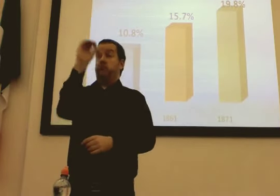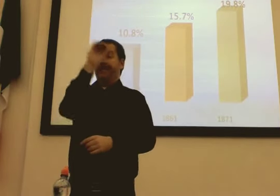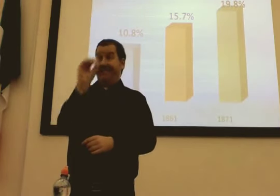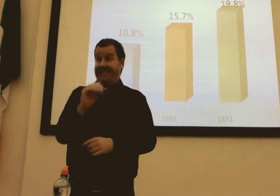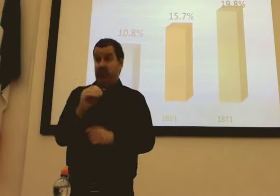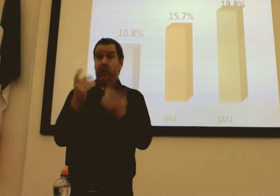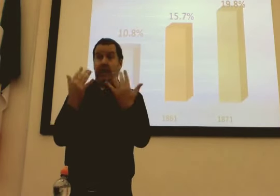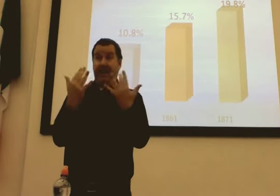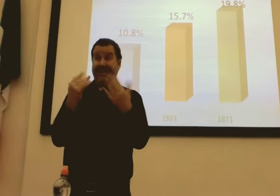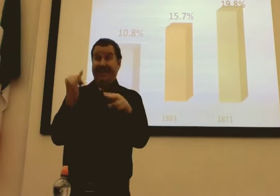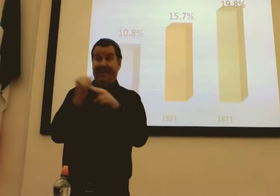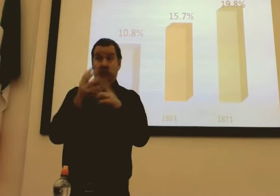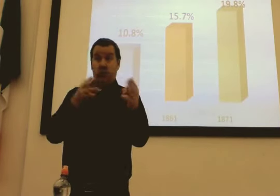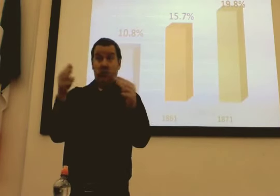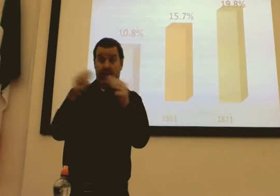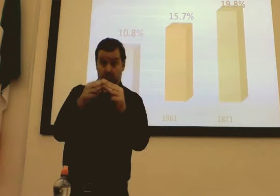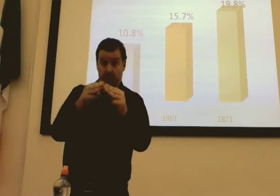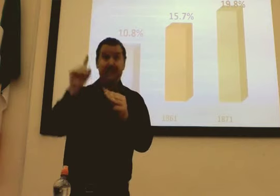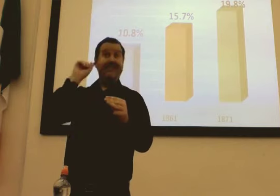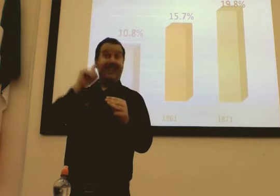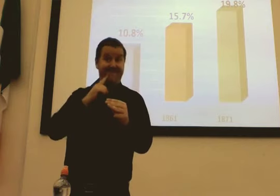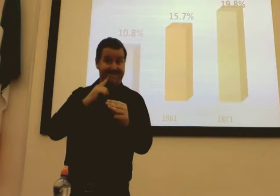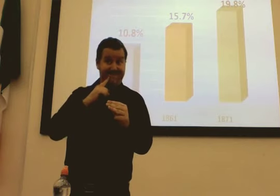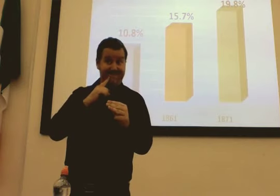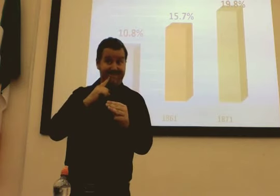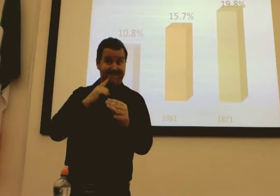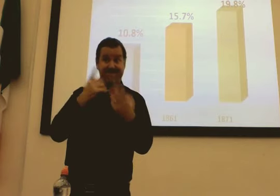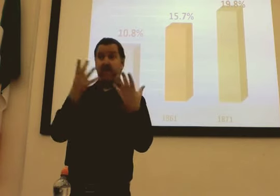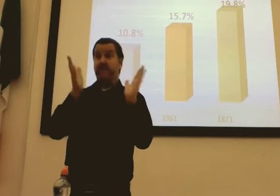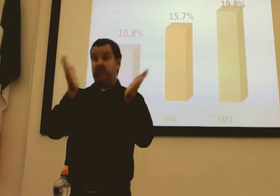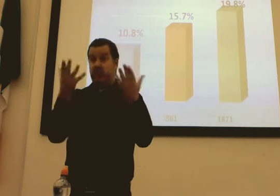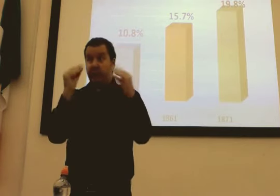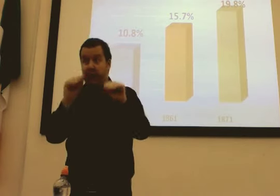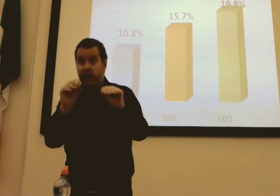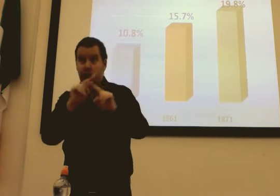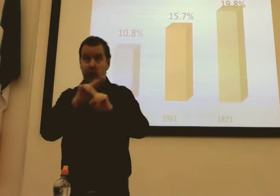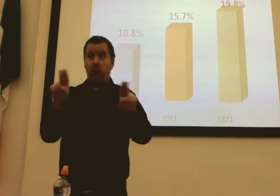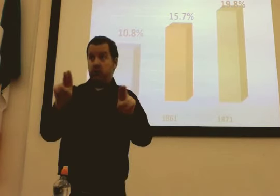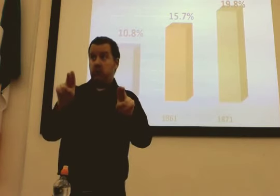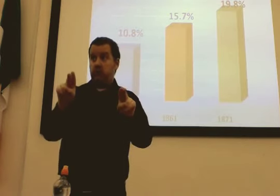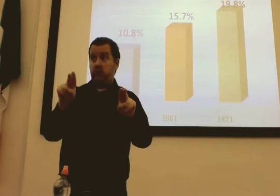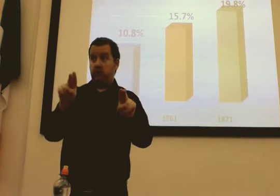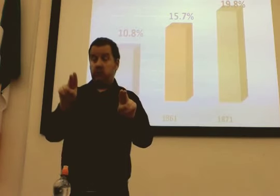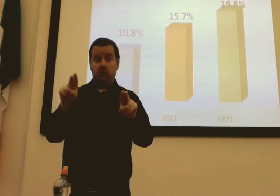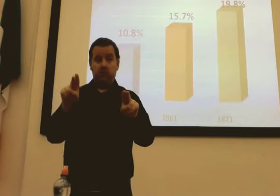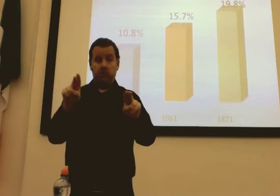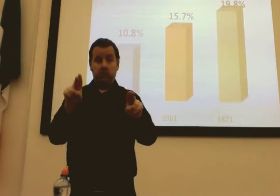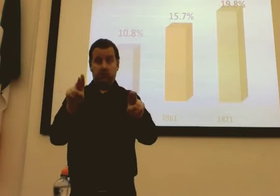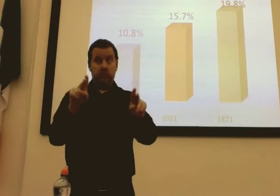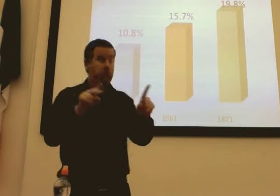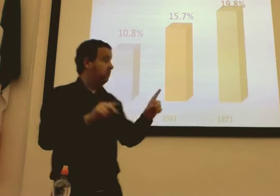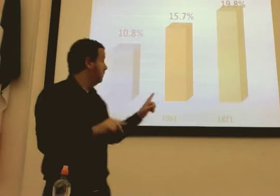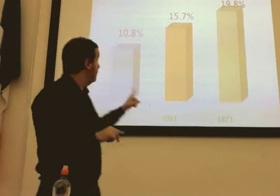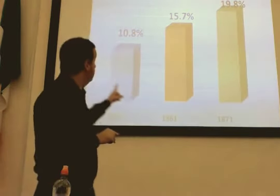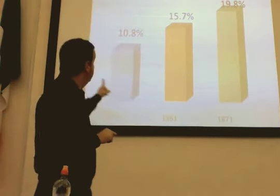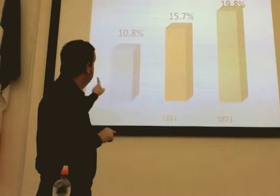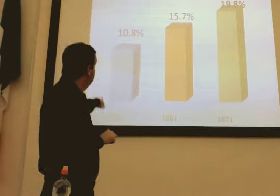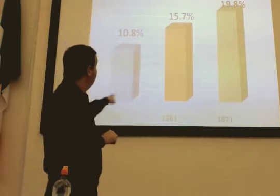education. But the actual percentage of people in the workhouse who are deaf, who have actually completed their education, is